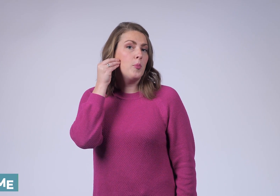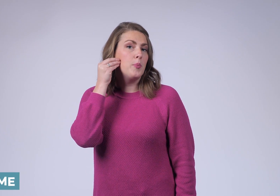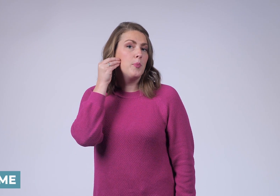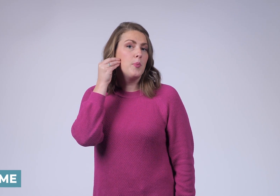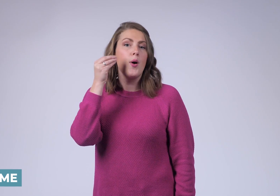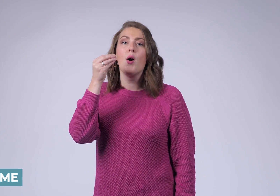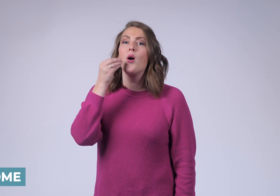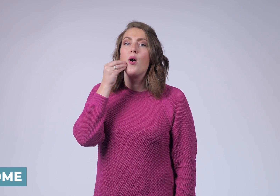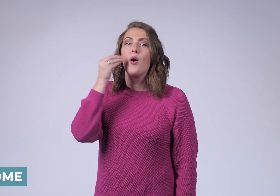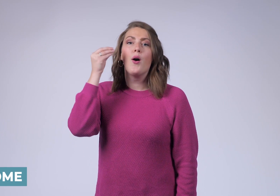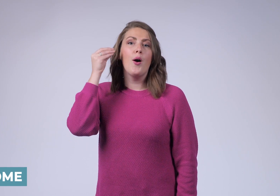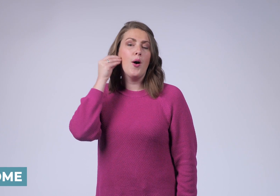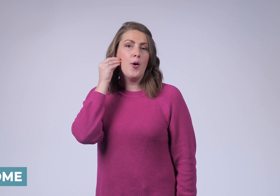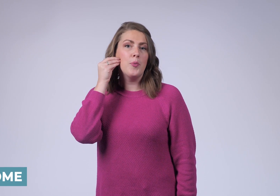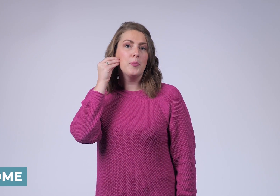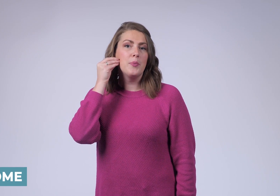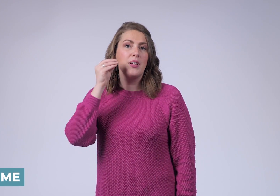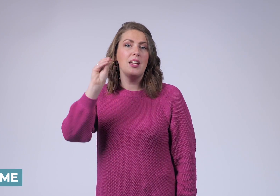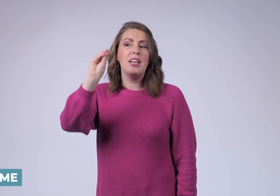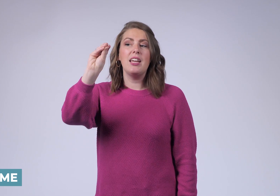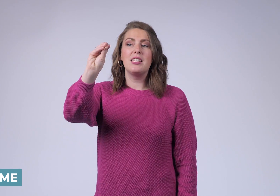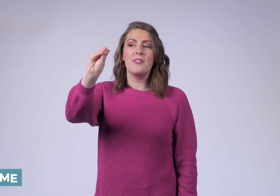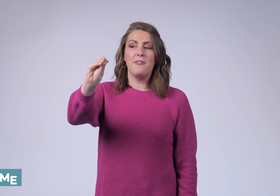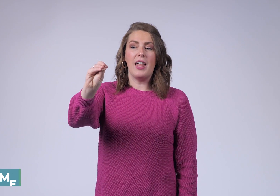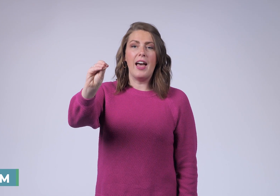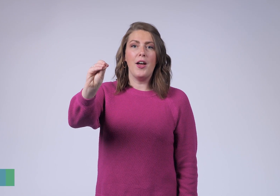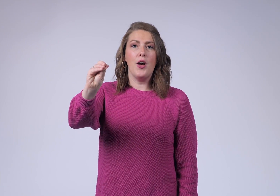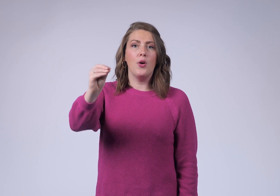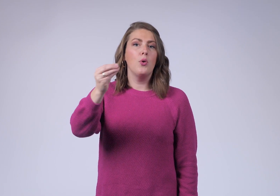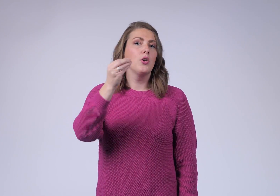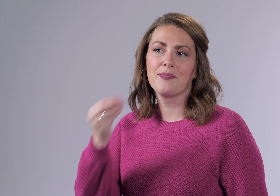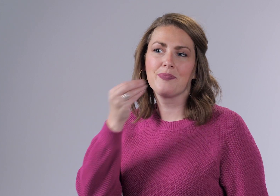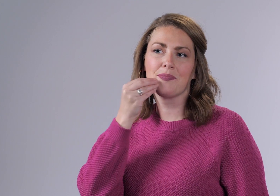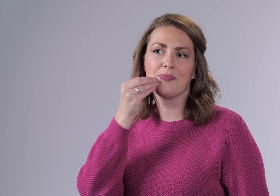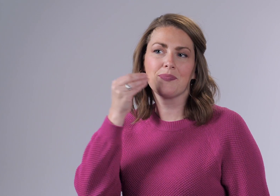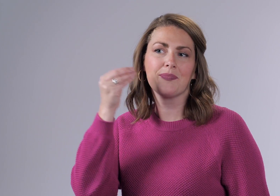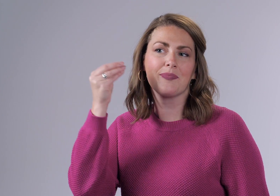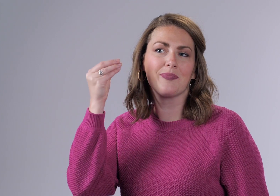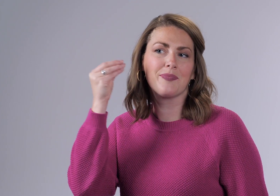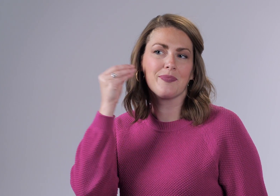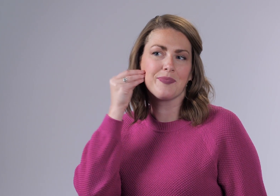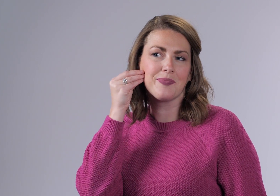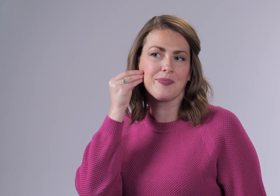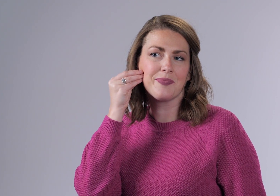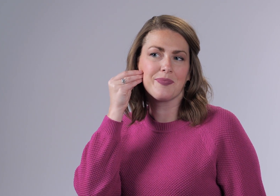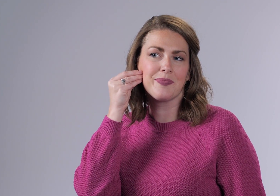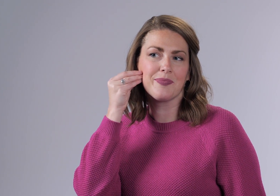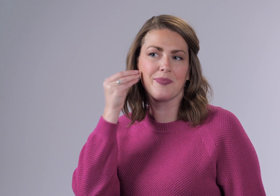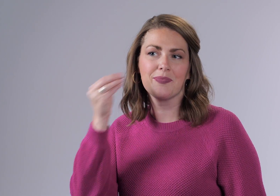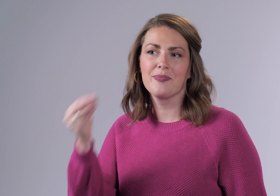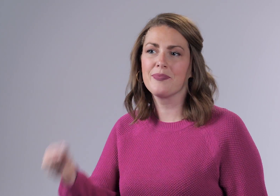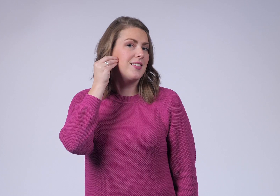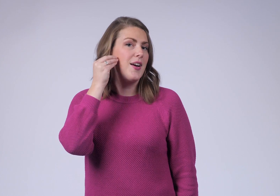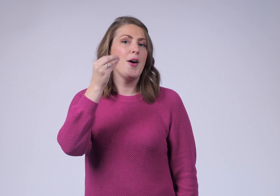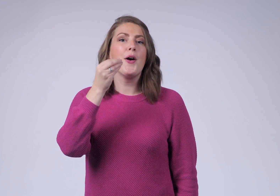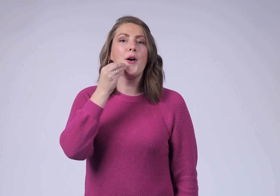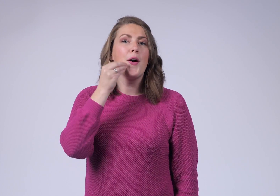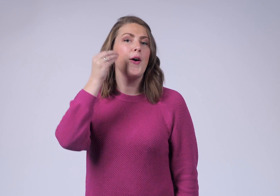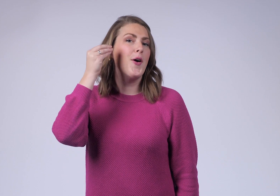Home. Home. It's a flat O going across the side of your face.